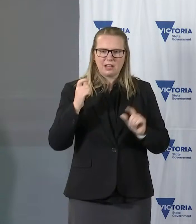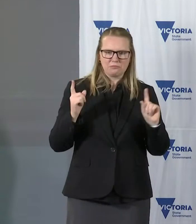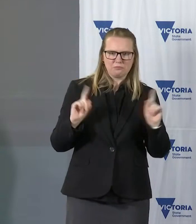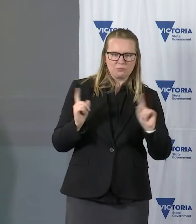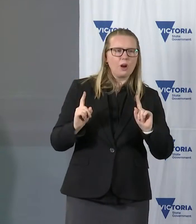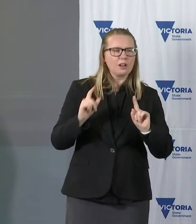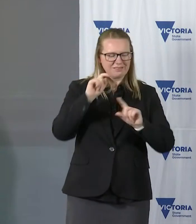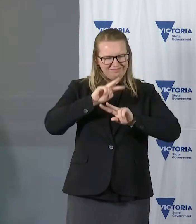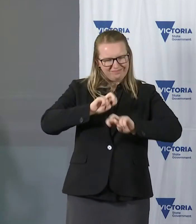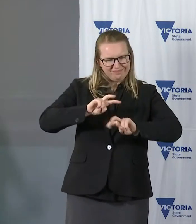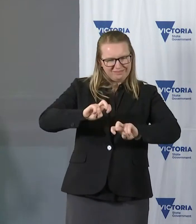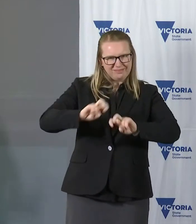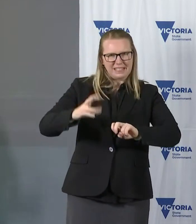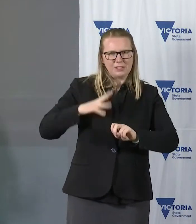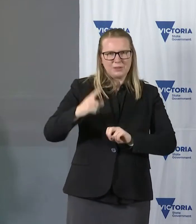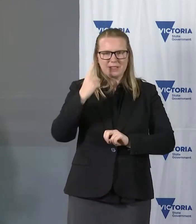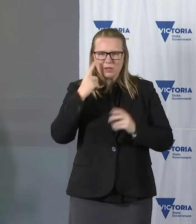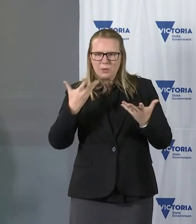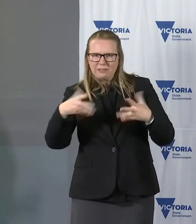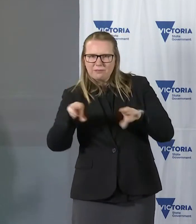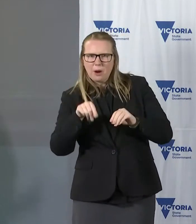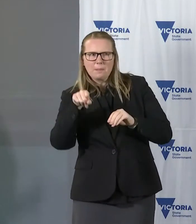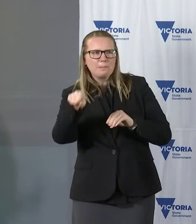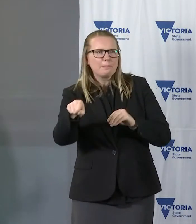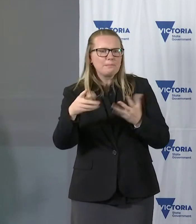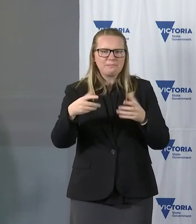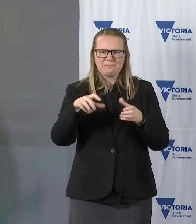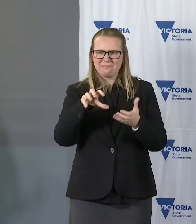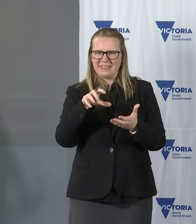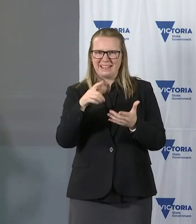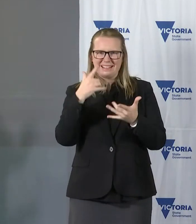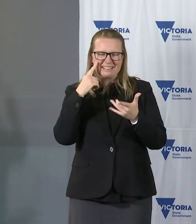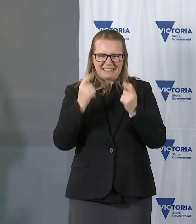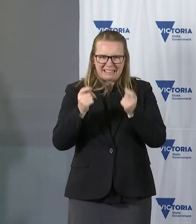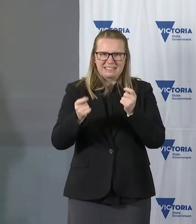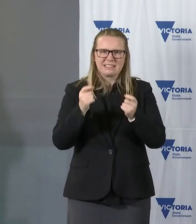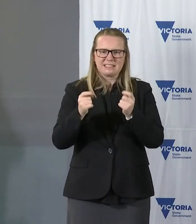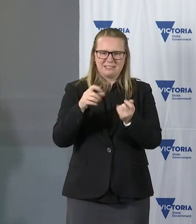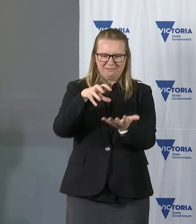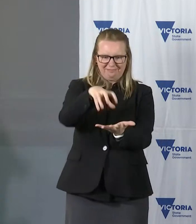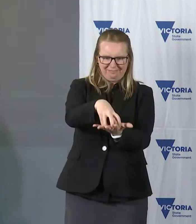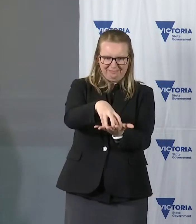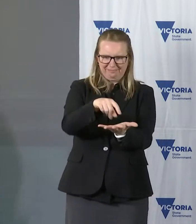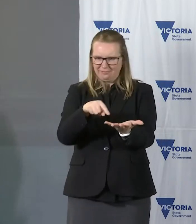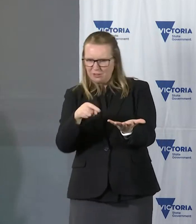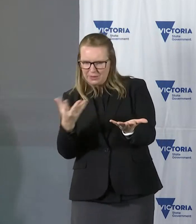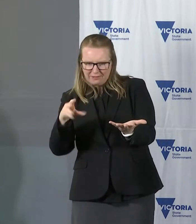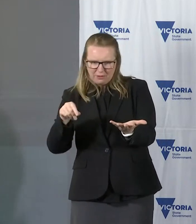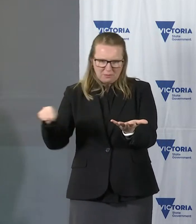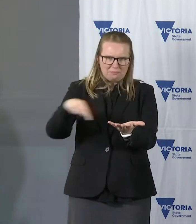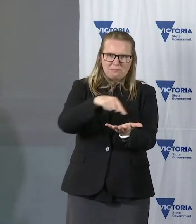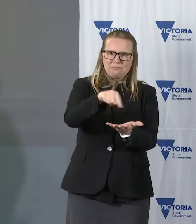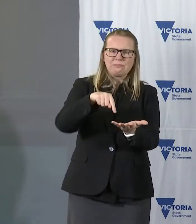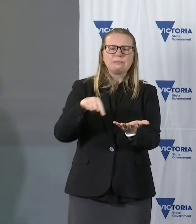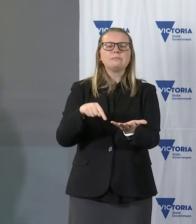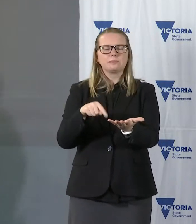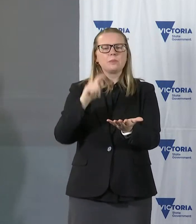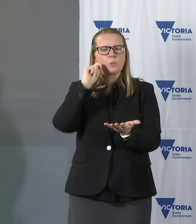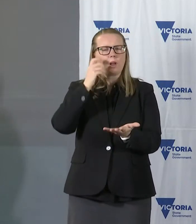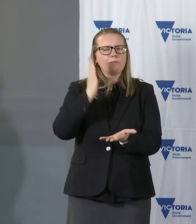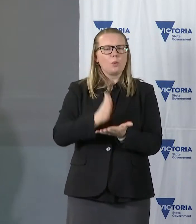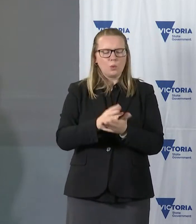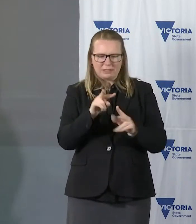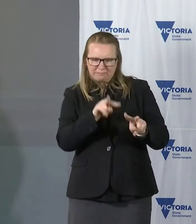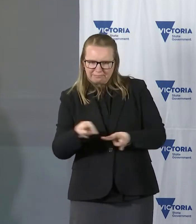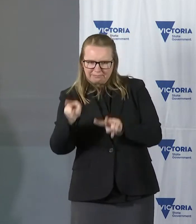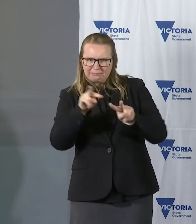what's happened, where it might have been acquired at a testing site. Obviously, that's a point we'll look at in terms of how he might have